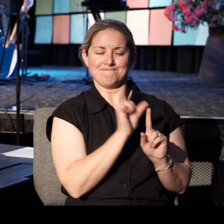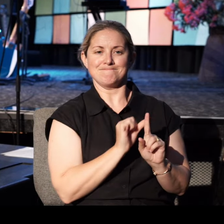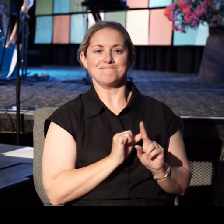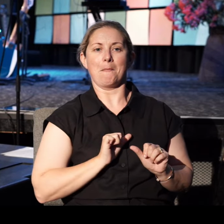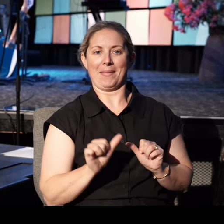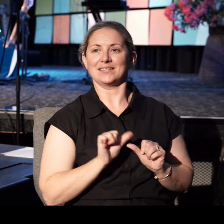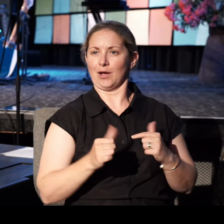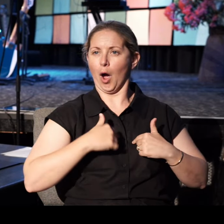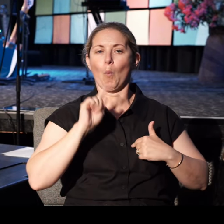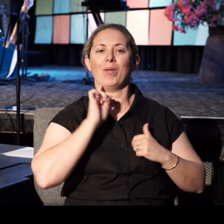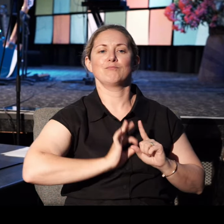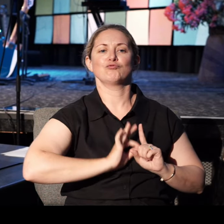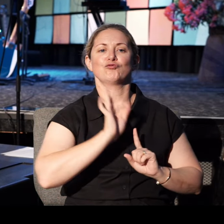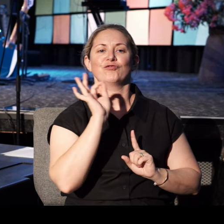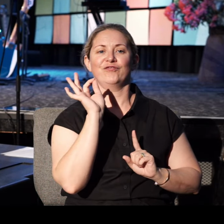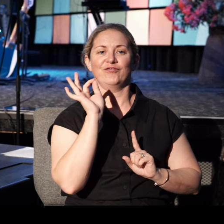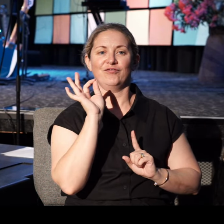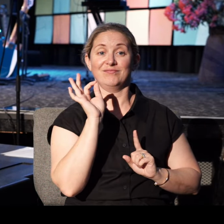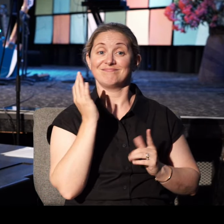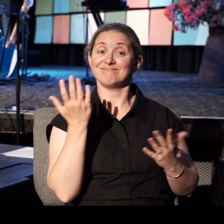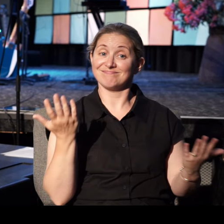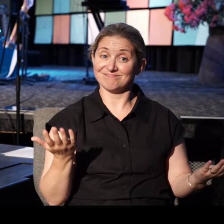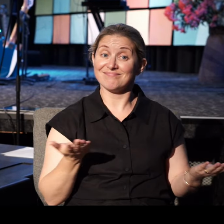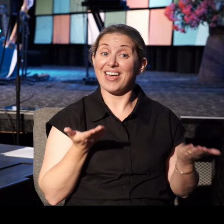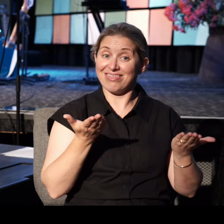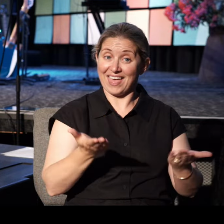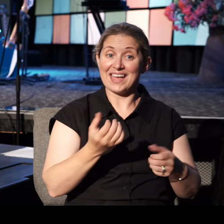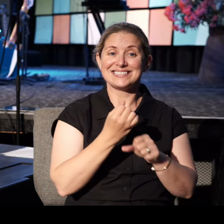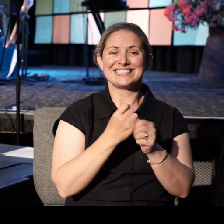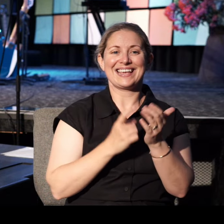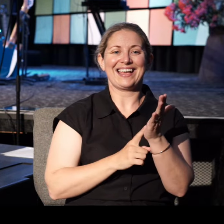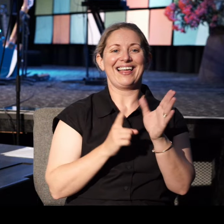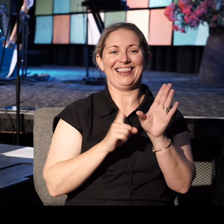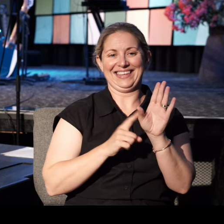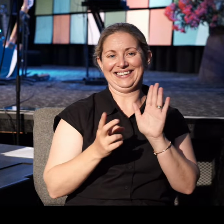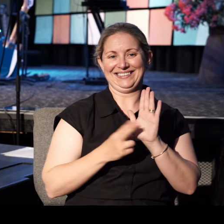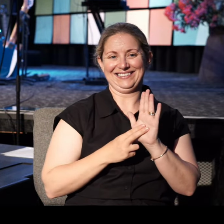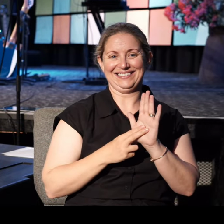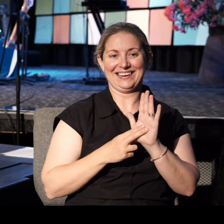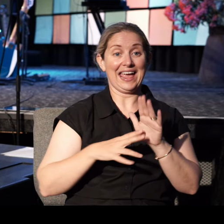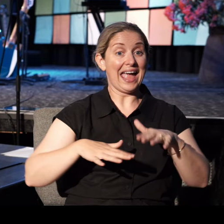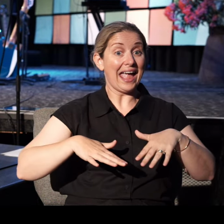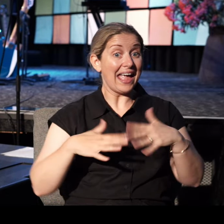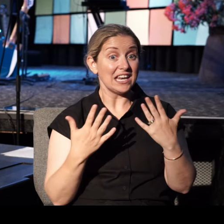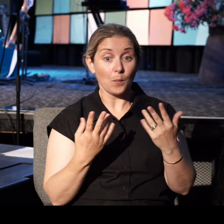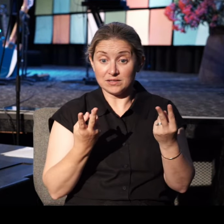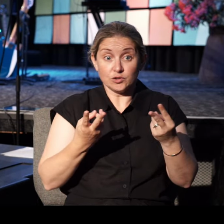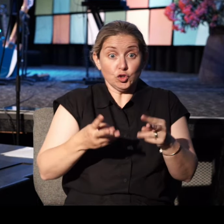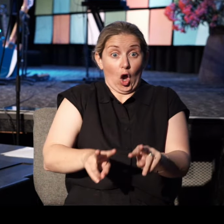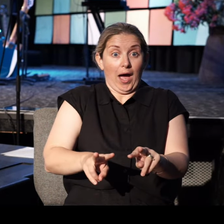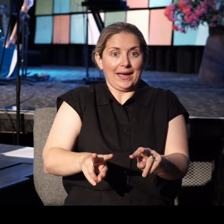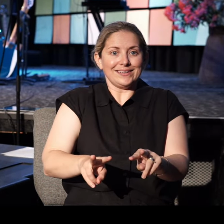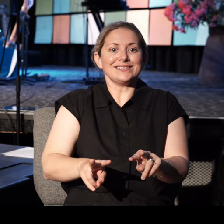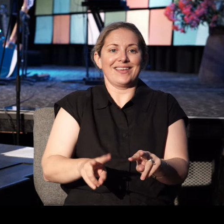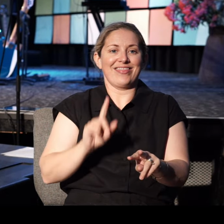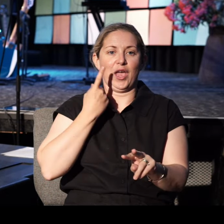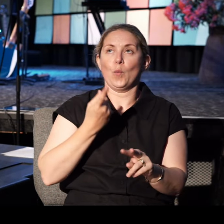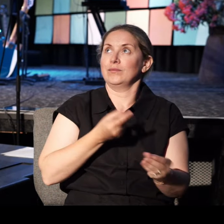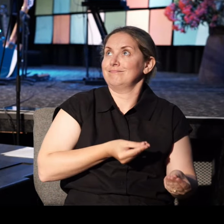was. And that's our brother Glyn. And that is every Christian who is a child of God. One day, verse